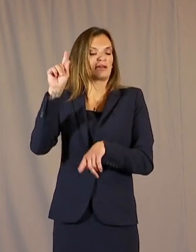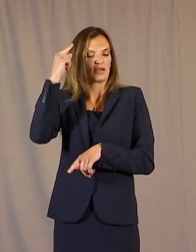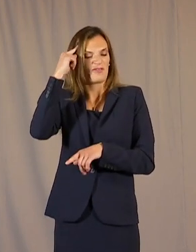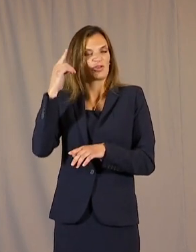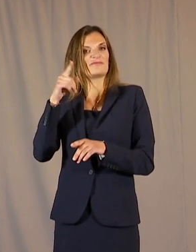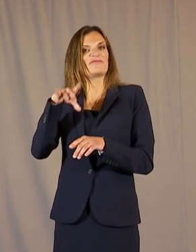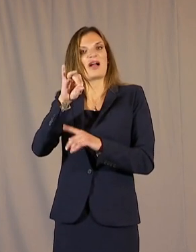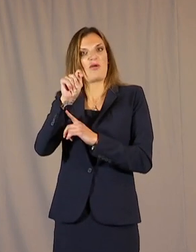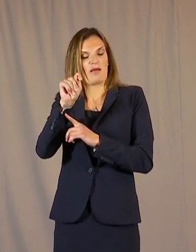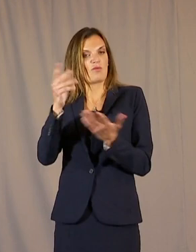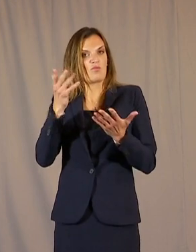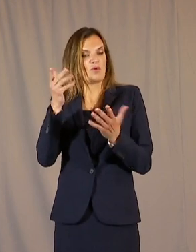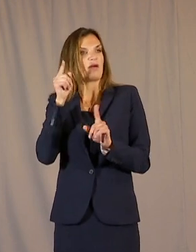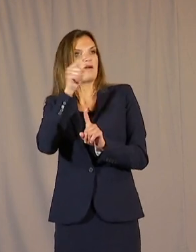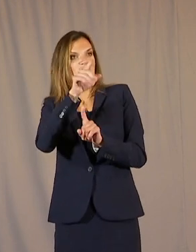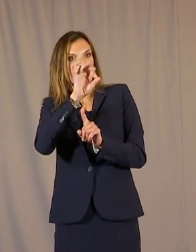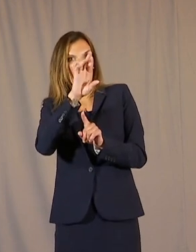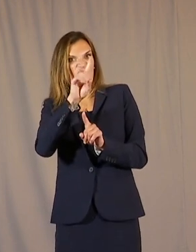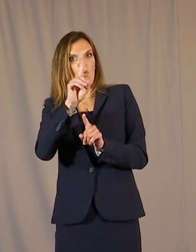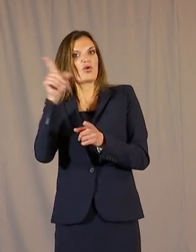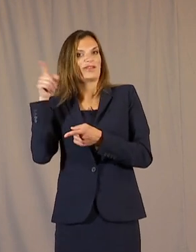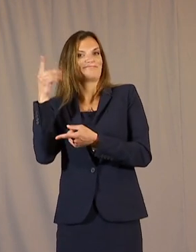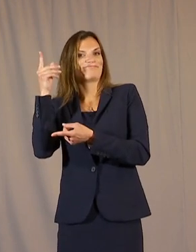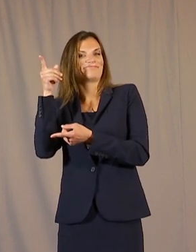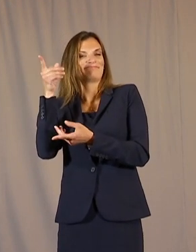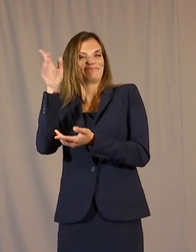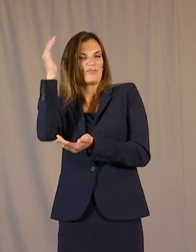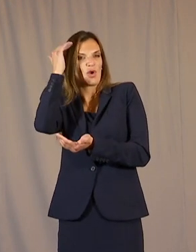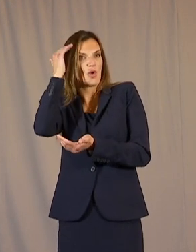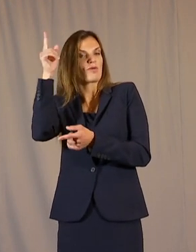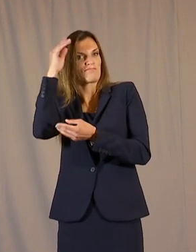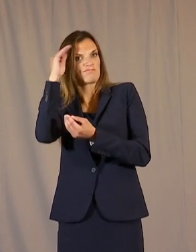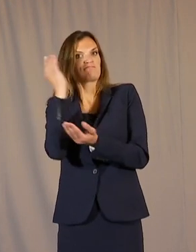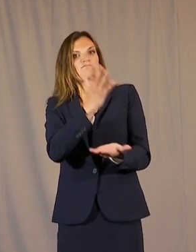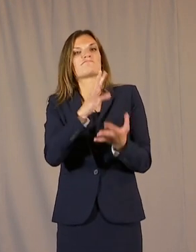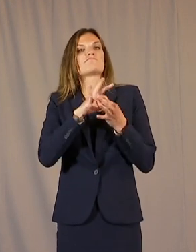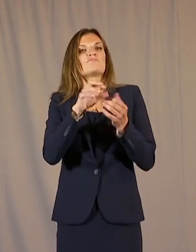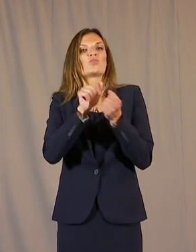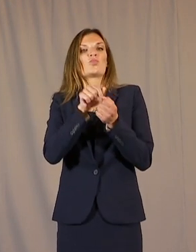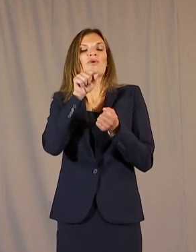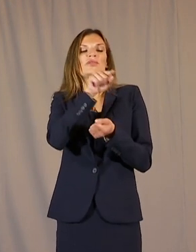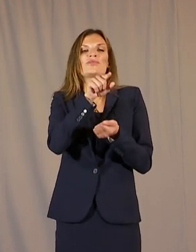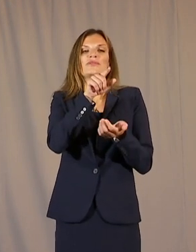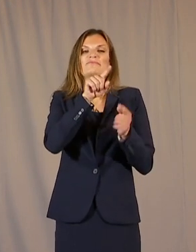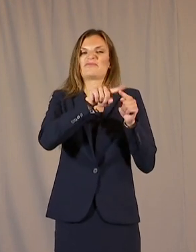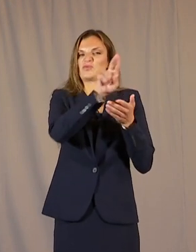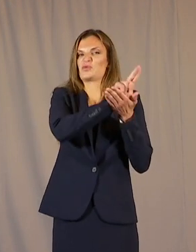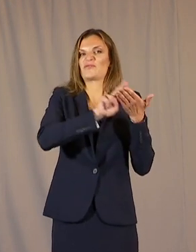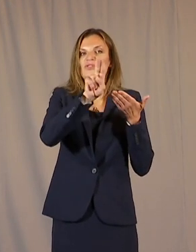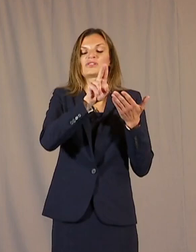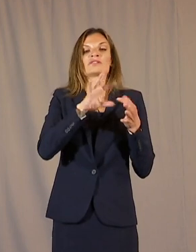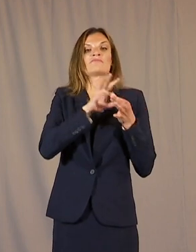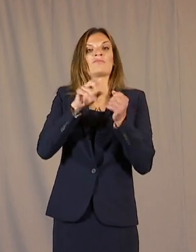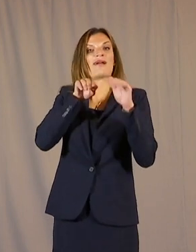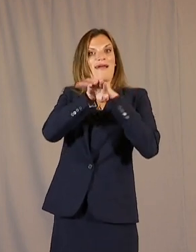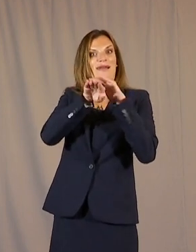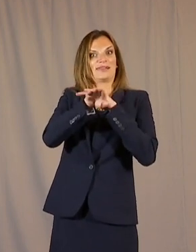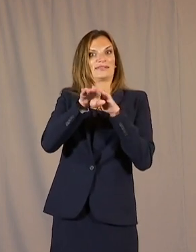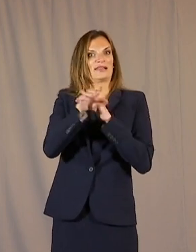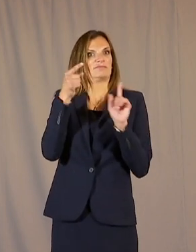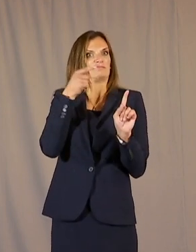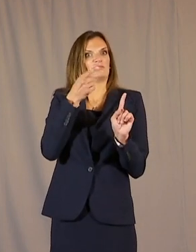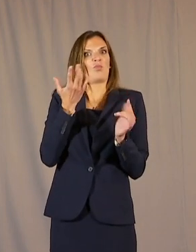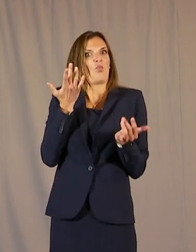Ford Motor Company and Wayne State University and Access was doing, and really wanted to get the service to